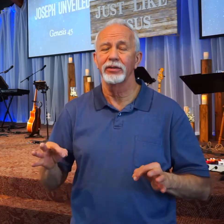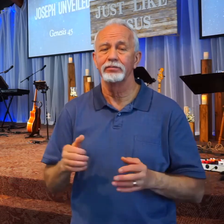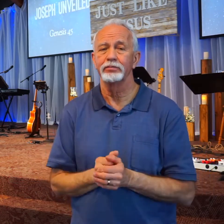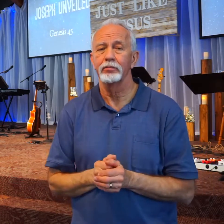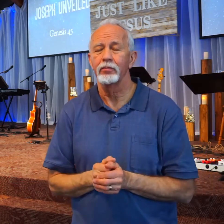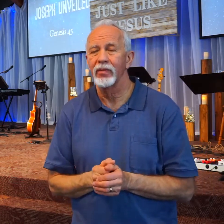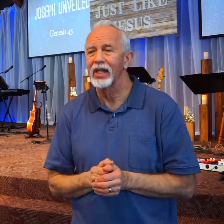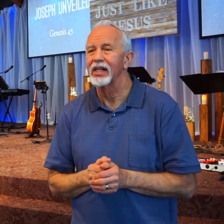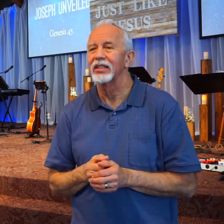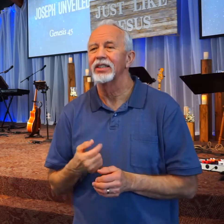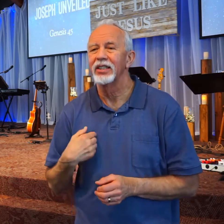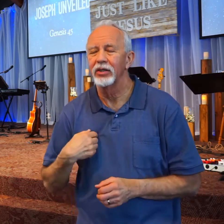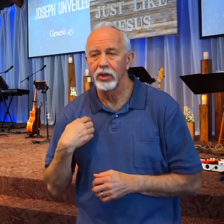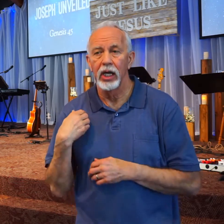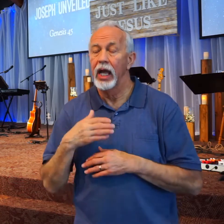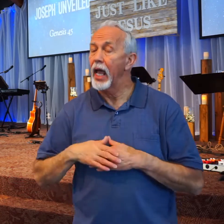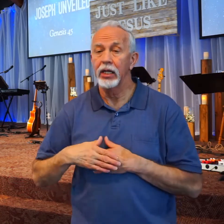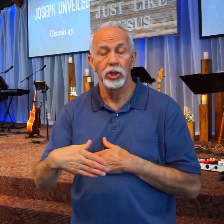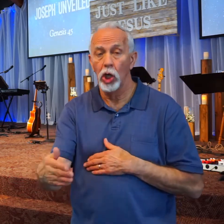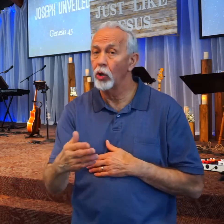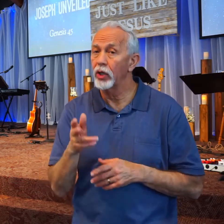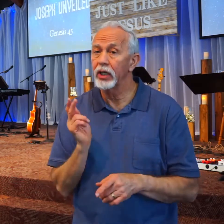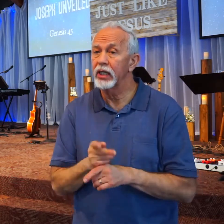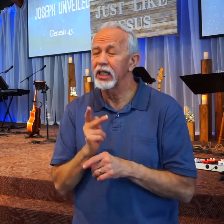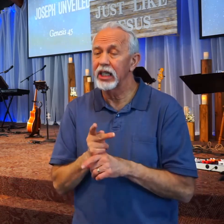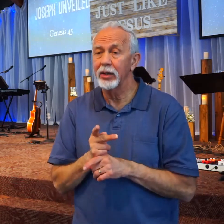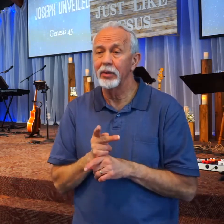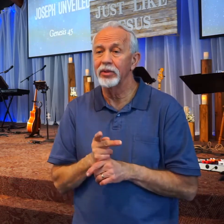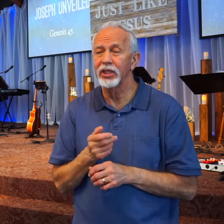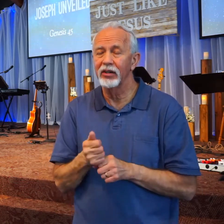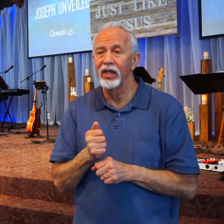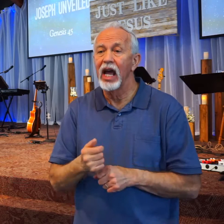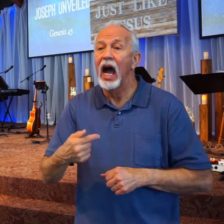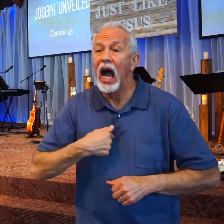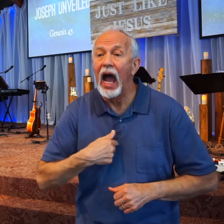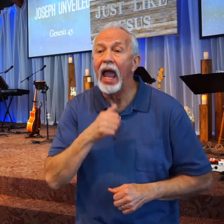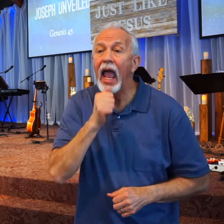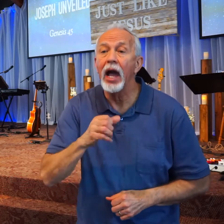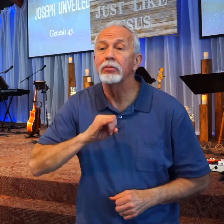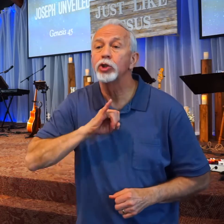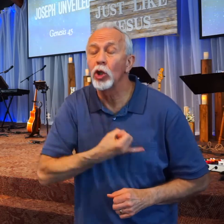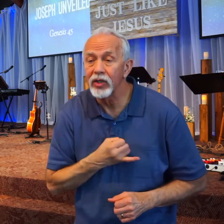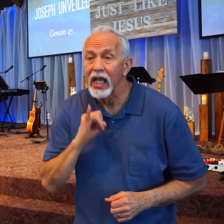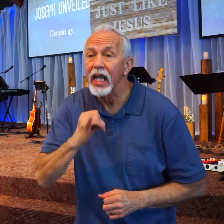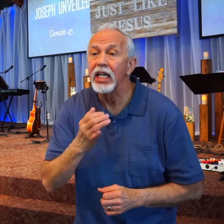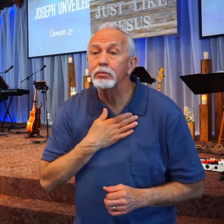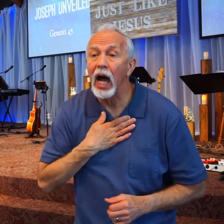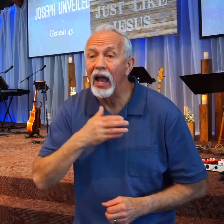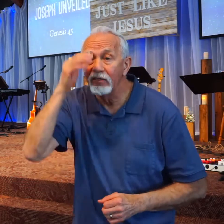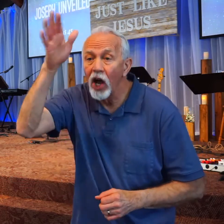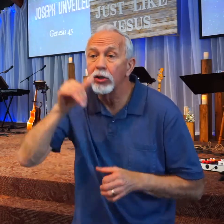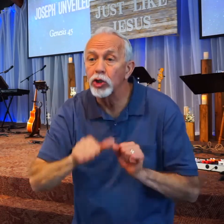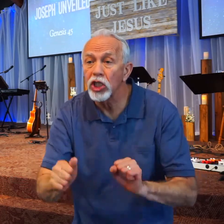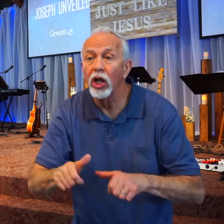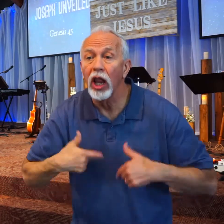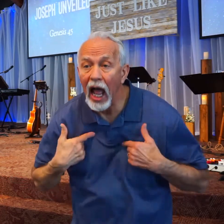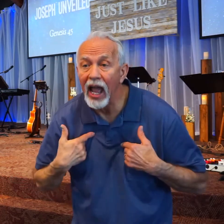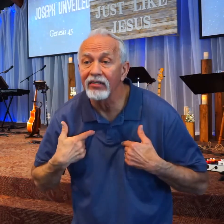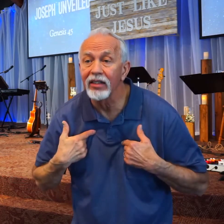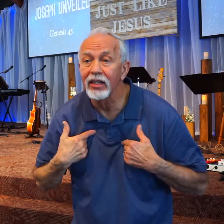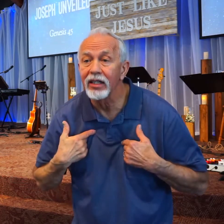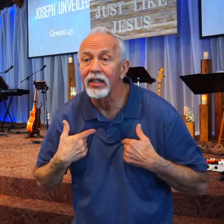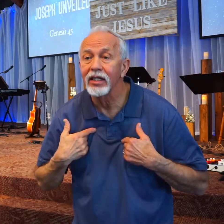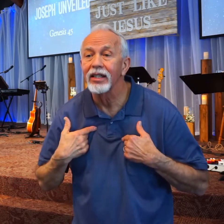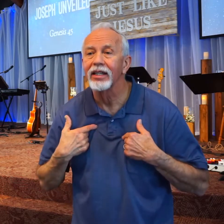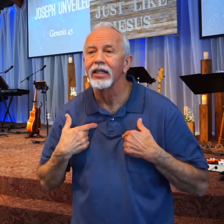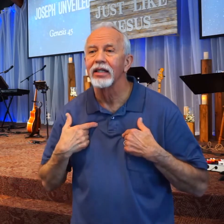And he could no longer keep his composure. And he said, I am Joseph. Is my father still living?